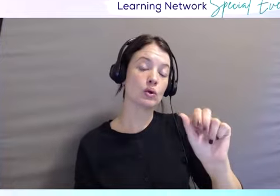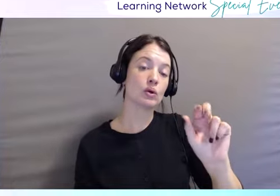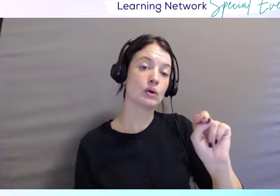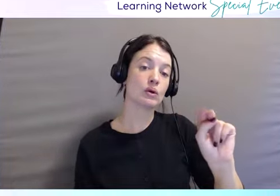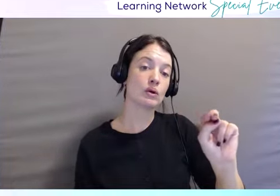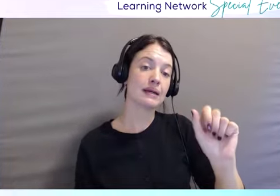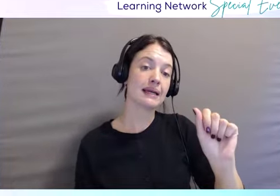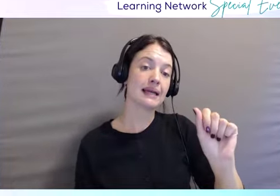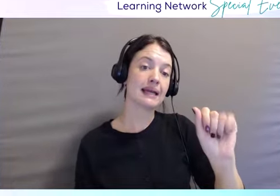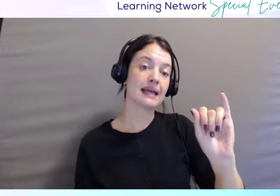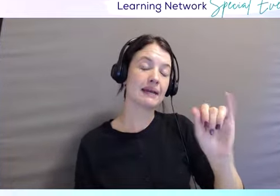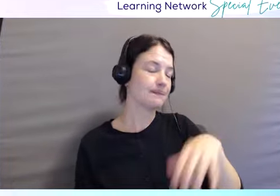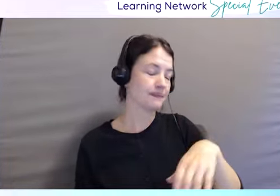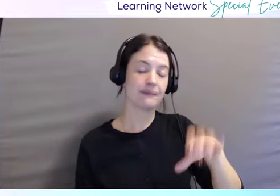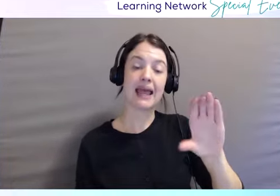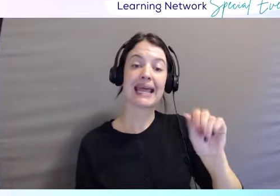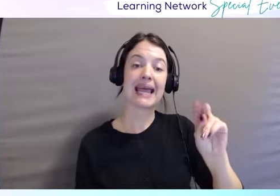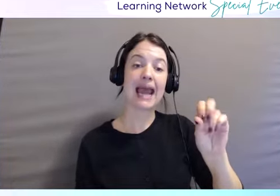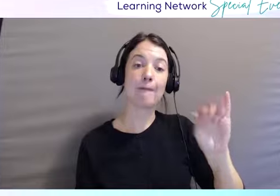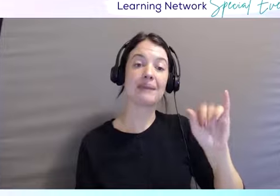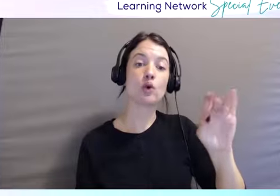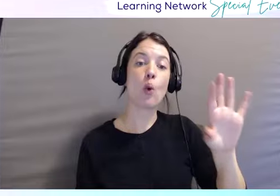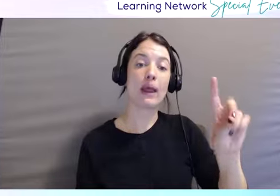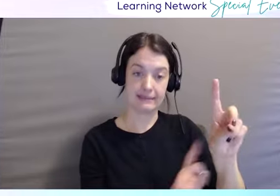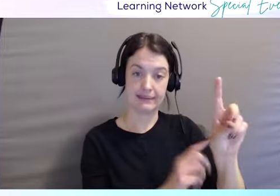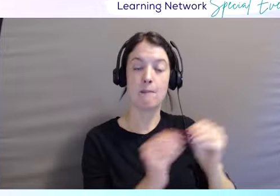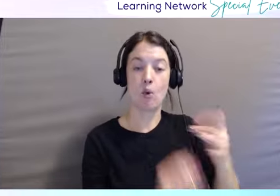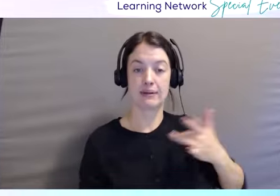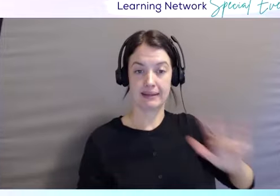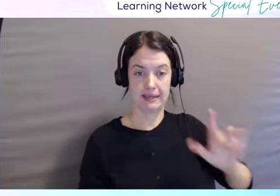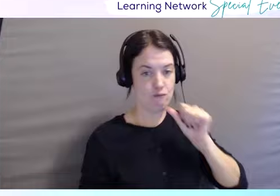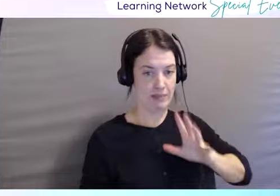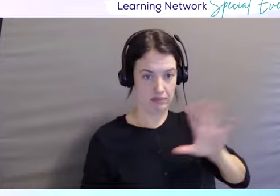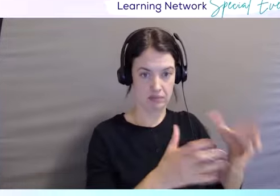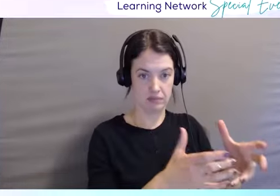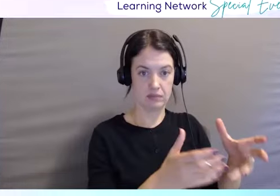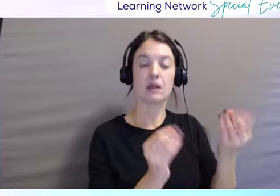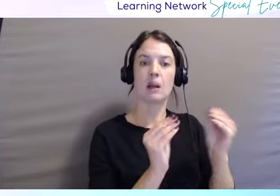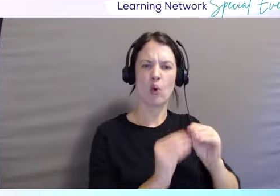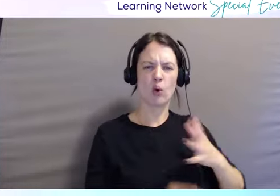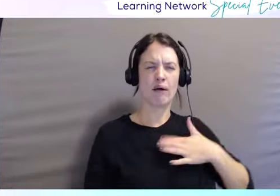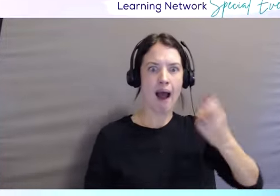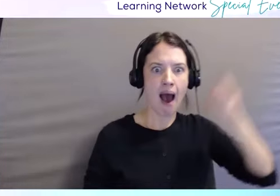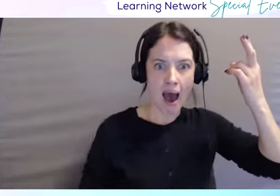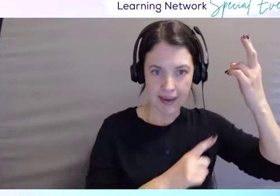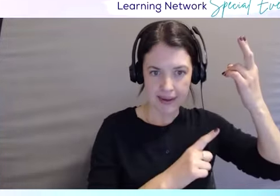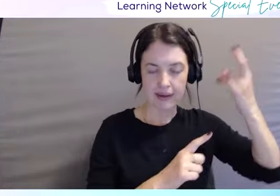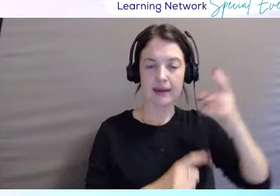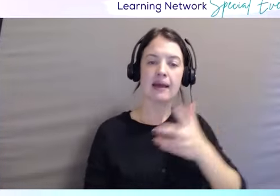subjective highs and have more intense withdrawal. We also know, just like all other